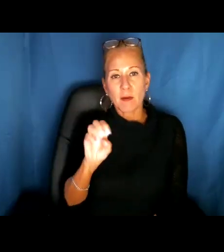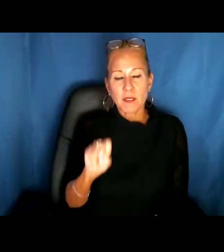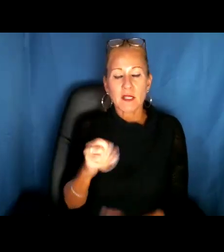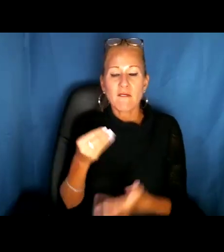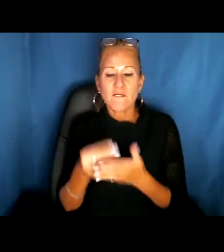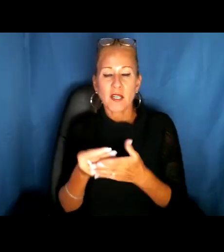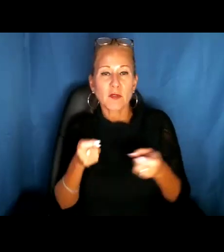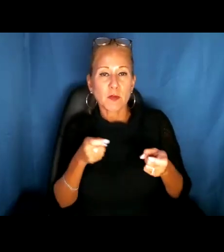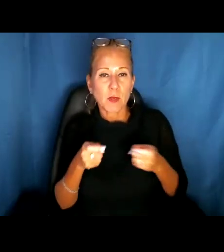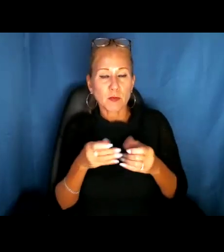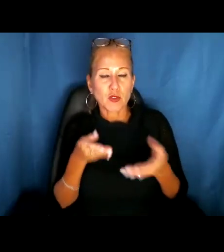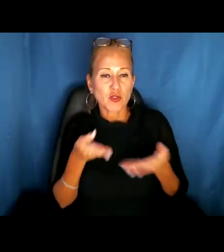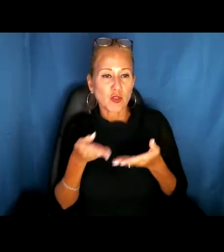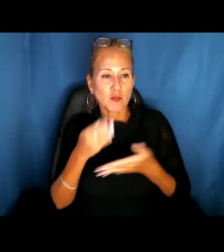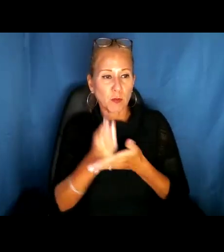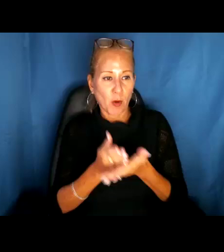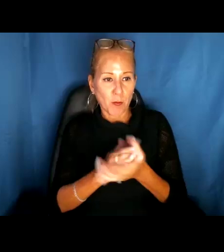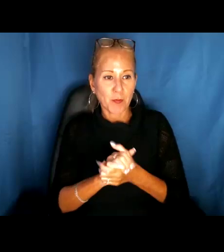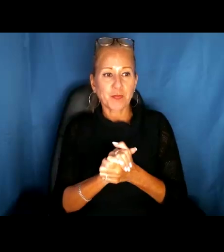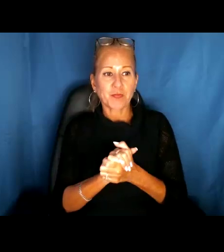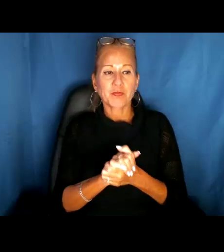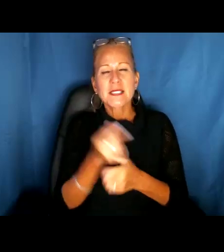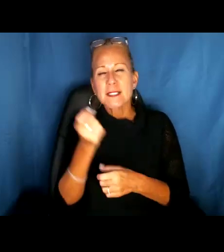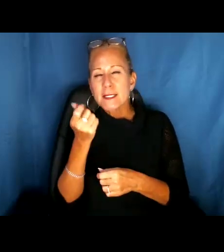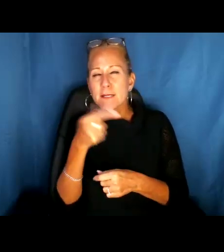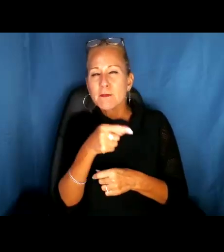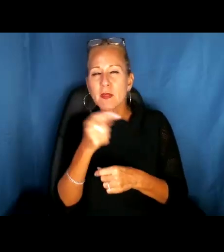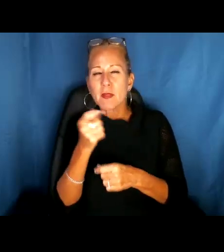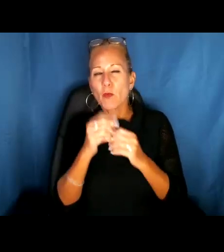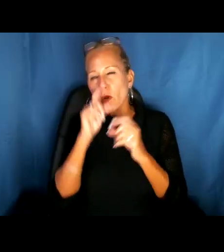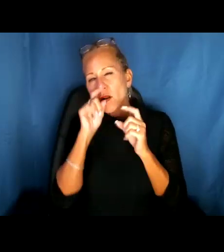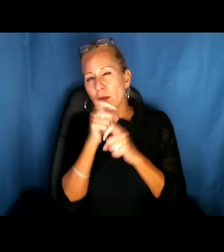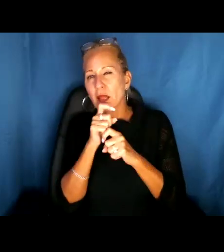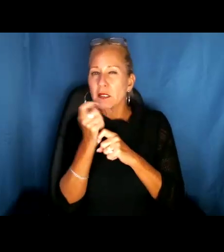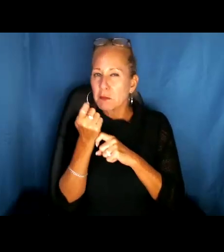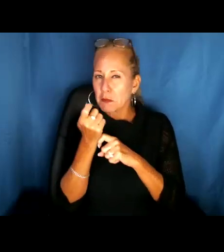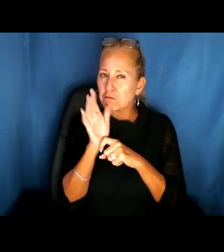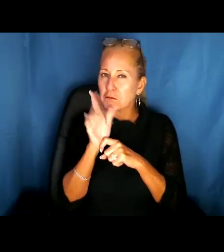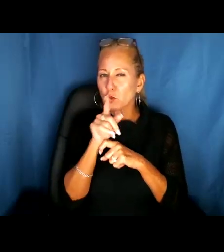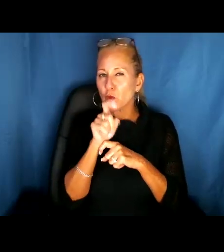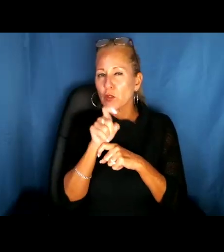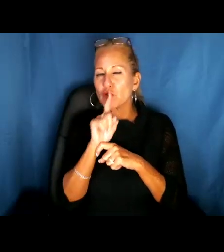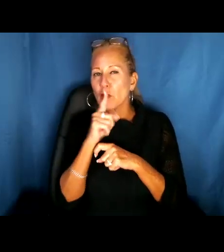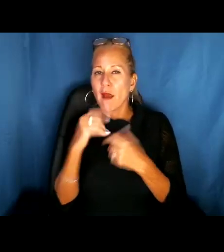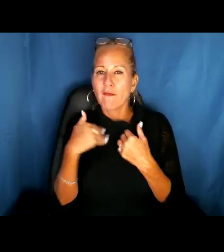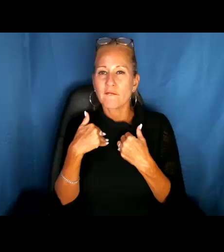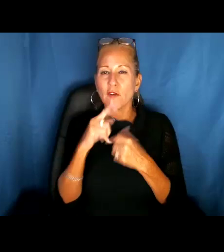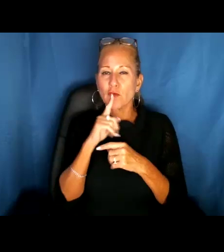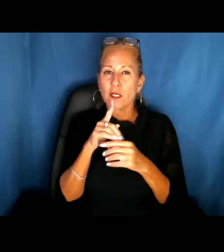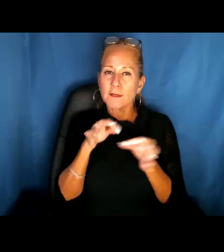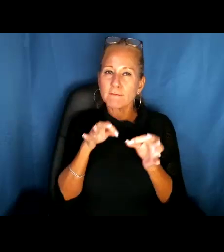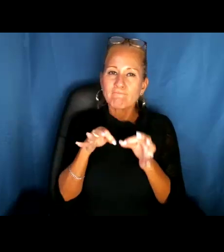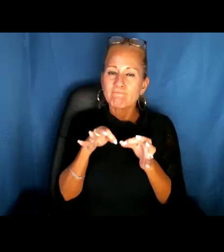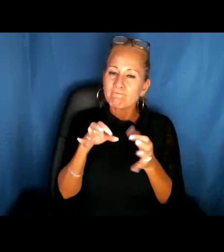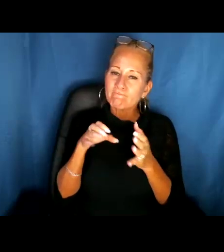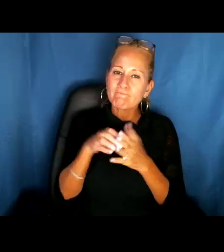financial management service portion. So that's a little bit more complicated and you need to have a really defined plan for